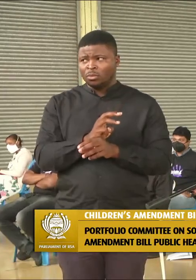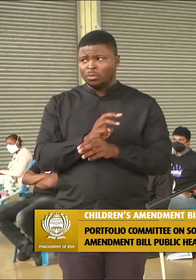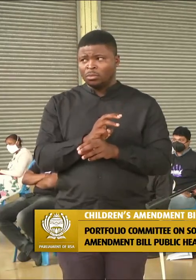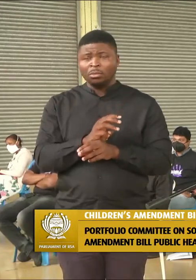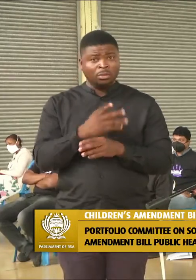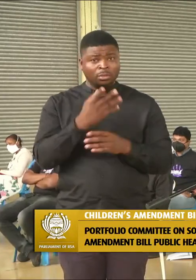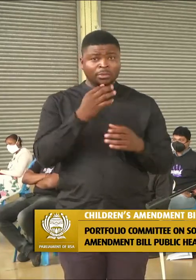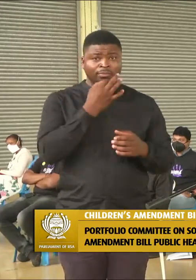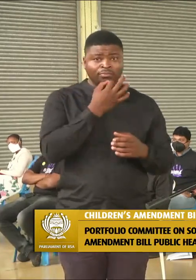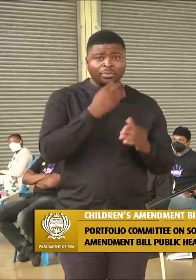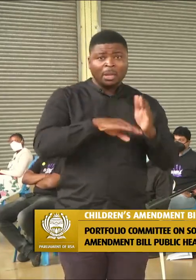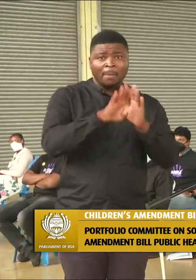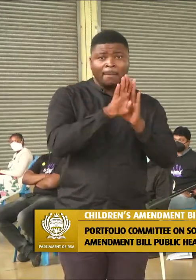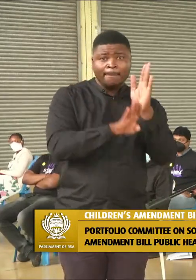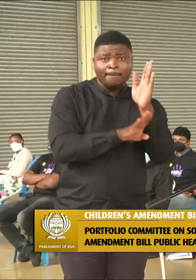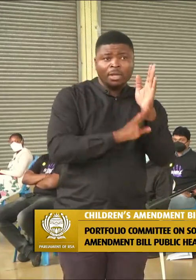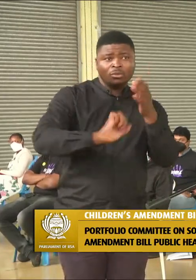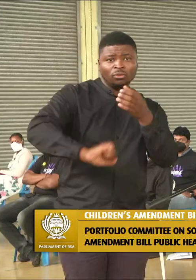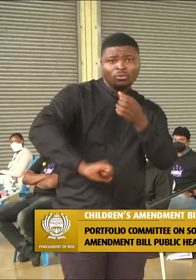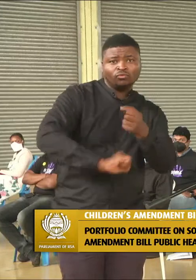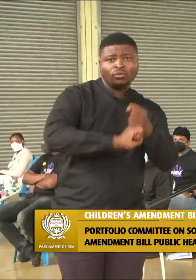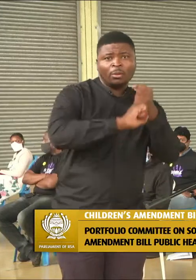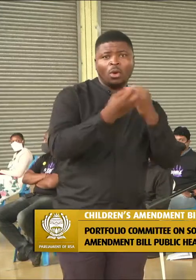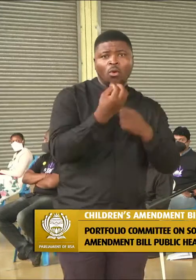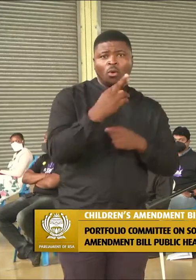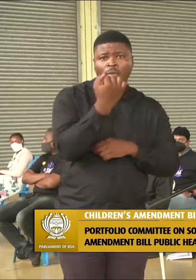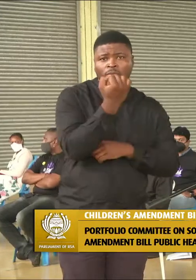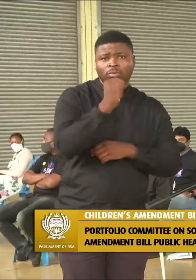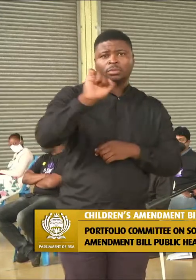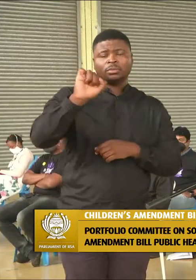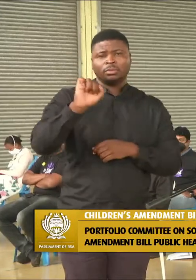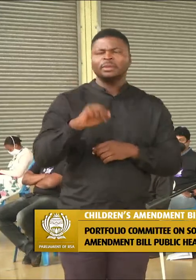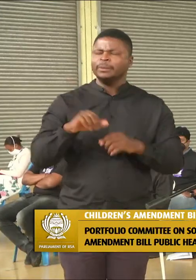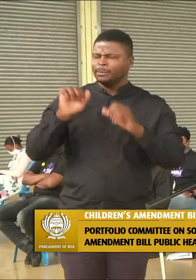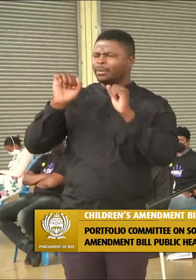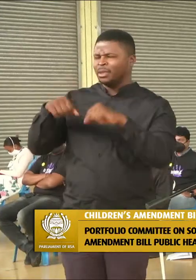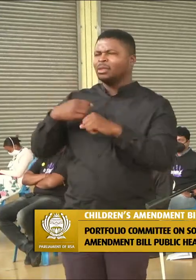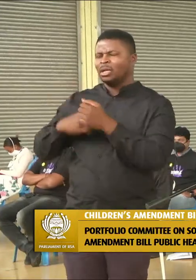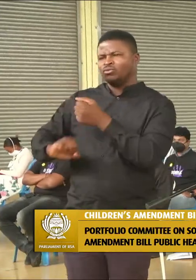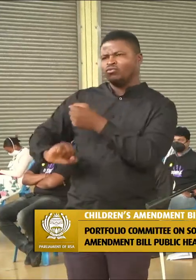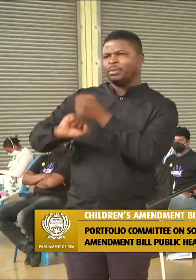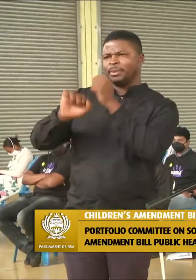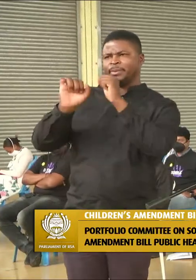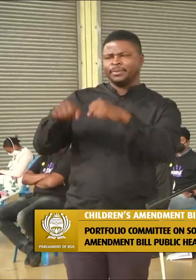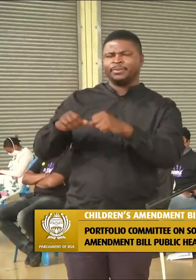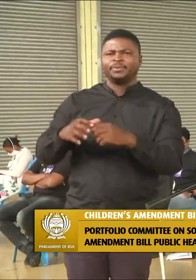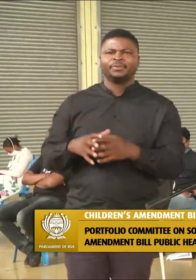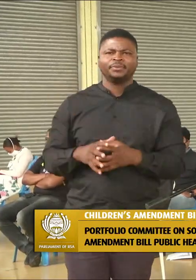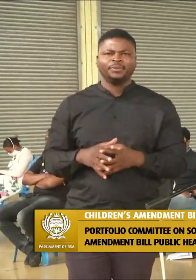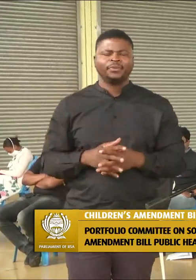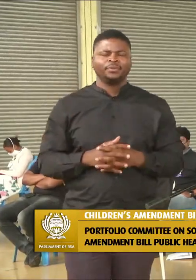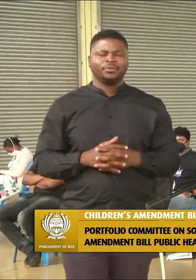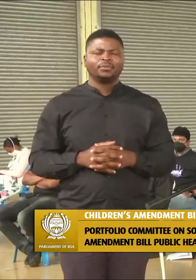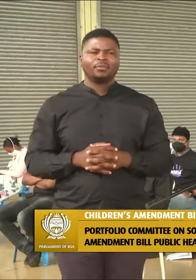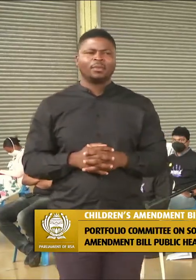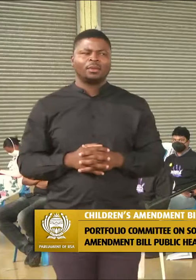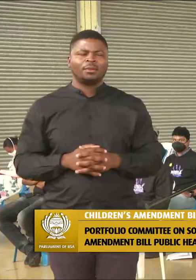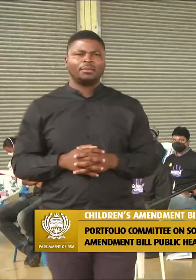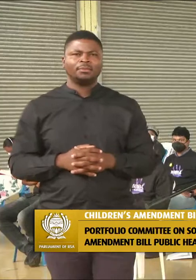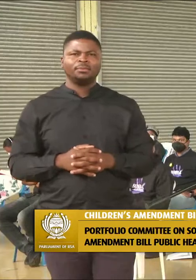Also supporting. Did you support the bill? Yes, I support Thank the bill. you very much. Ngiyawusekela umthetho, siyabonga.